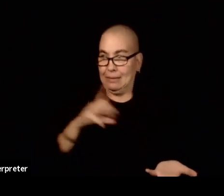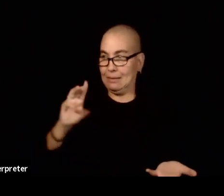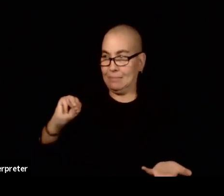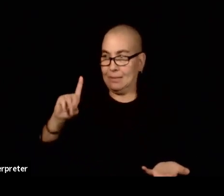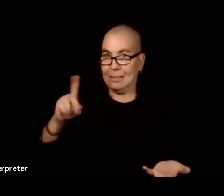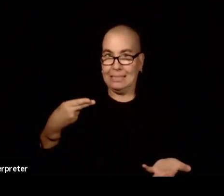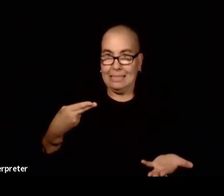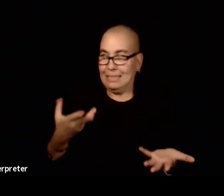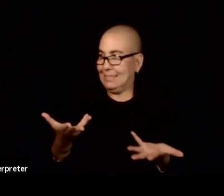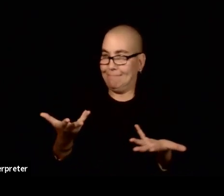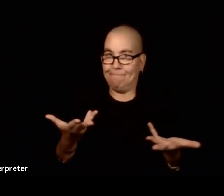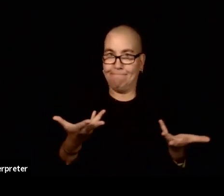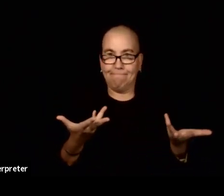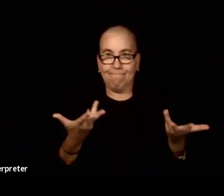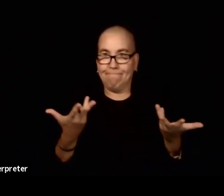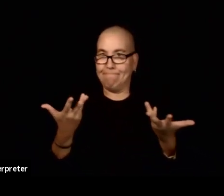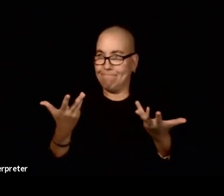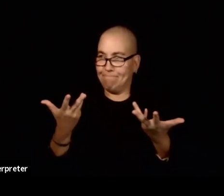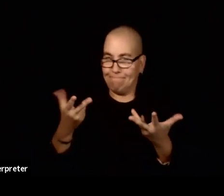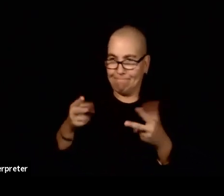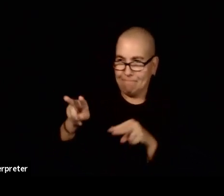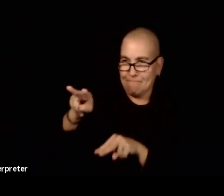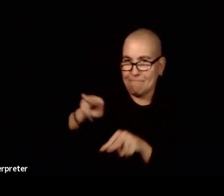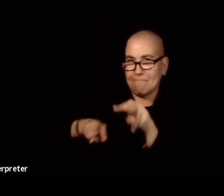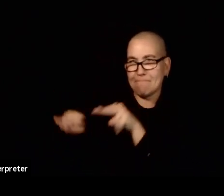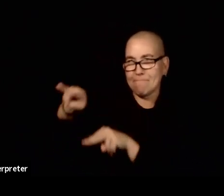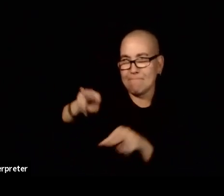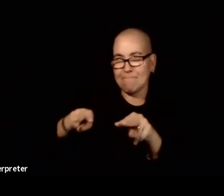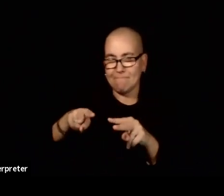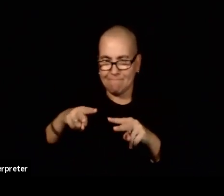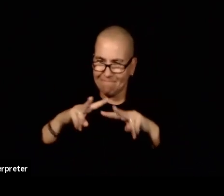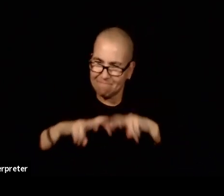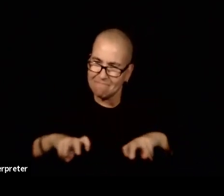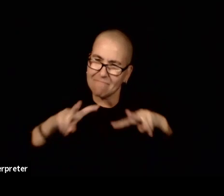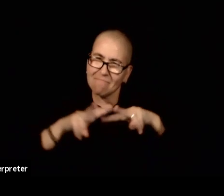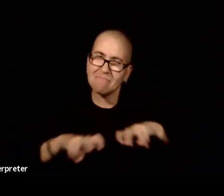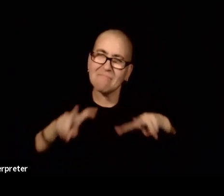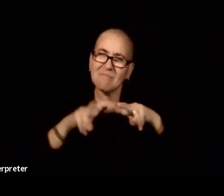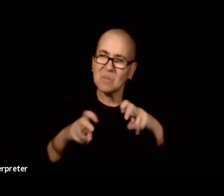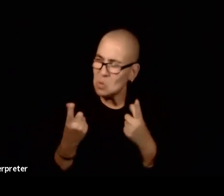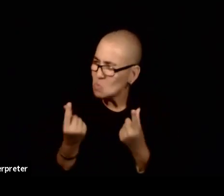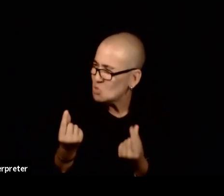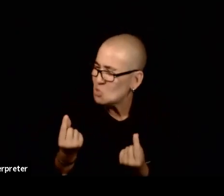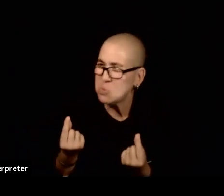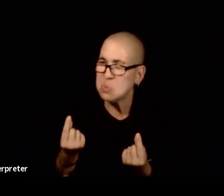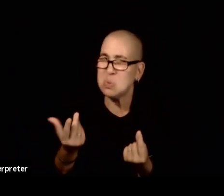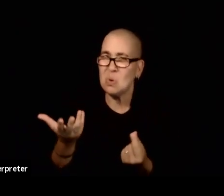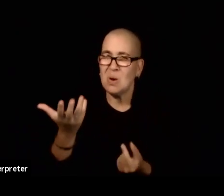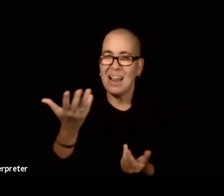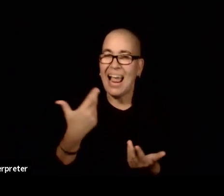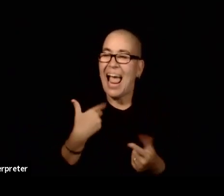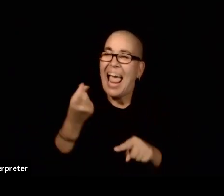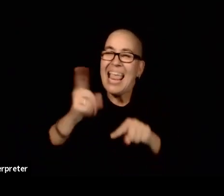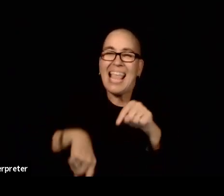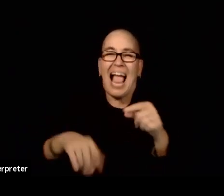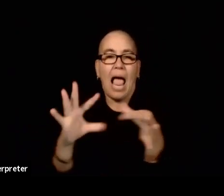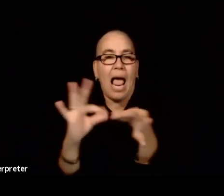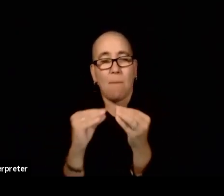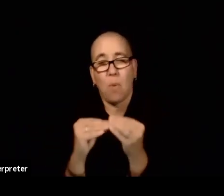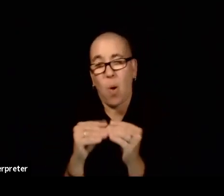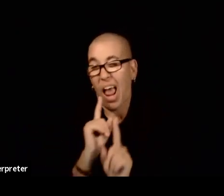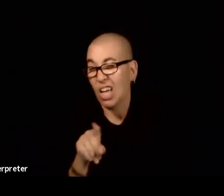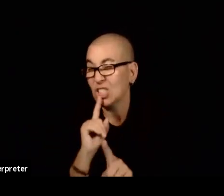of reviewing and learning from that. But I really, again, can't say too much more about the specifics of